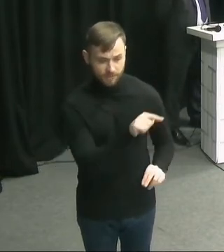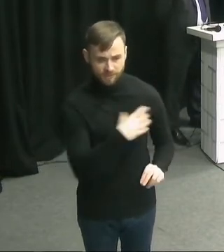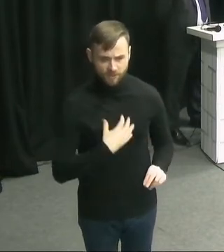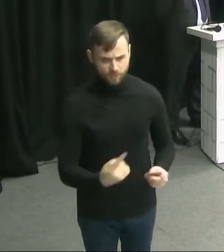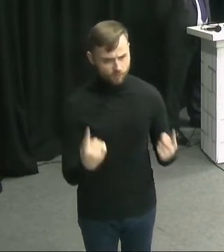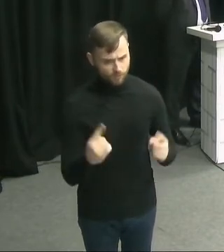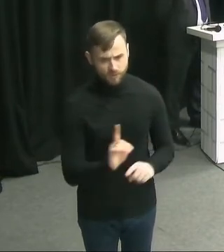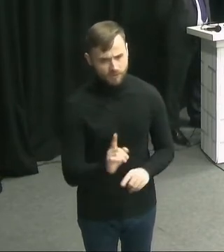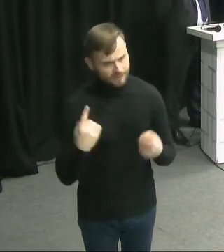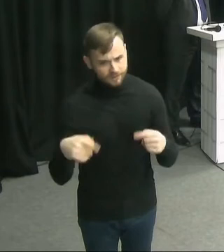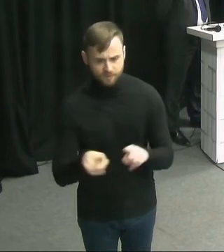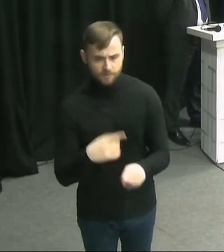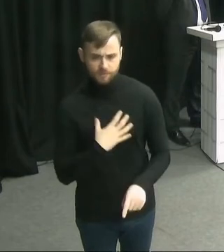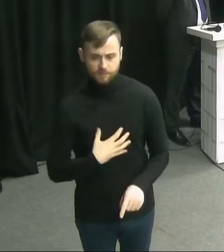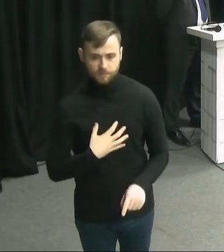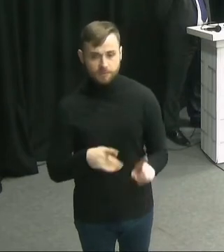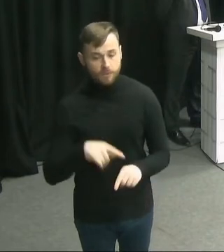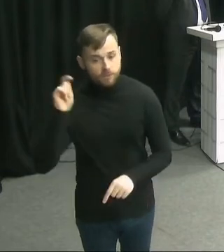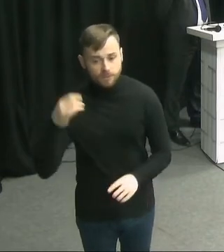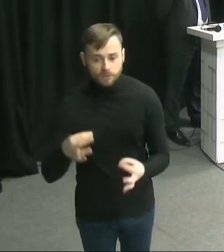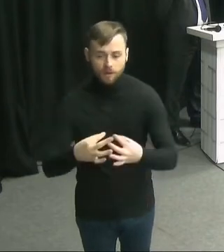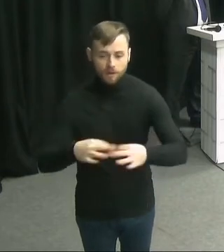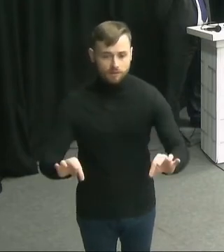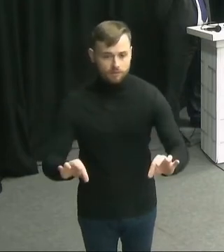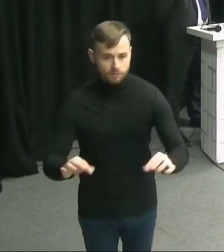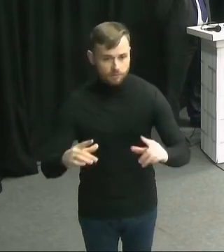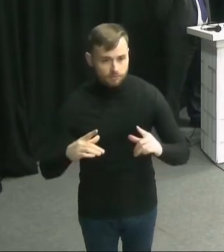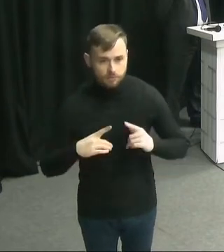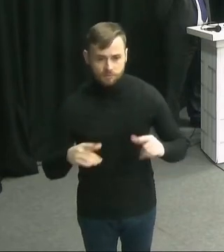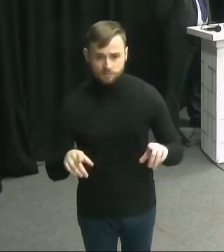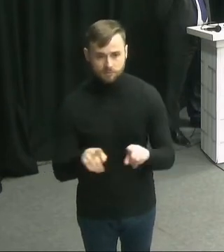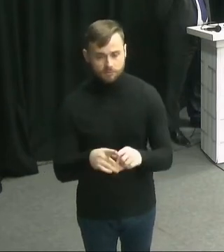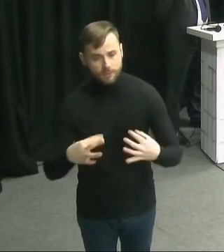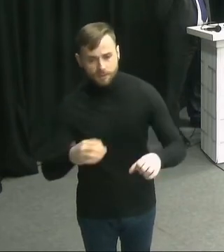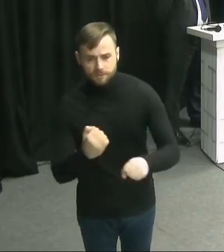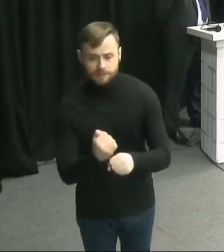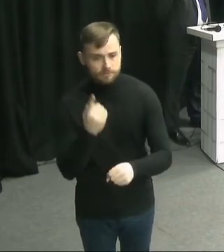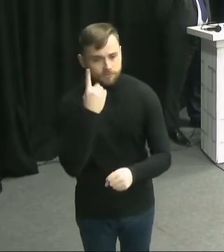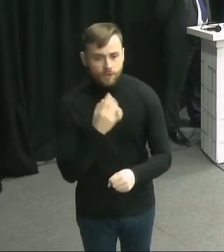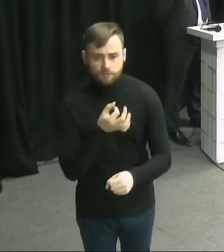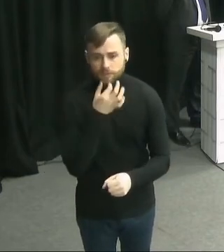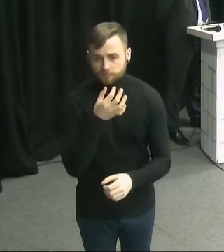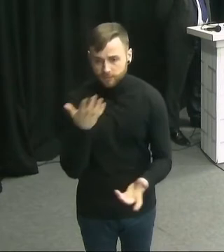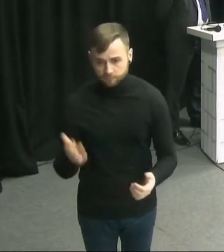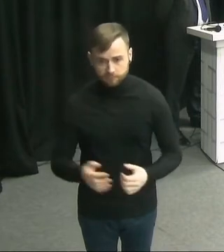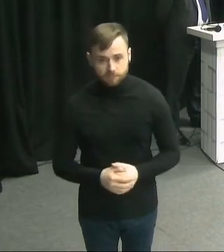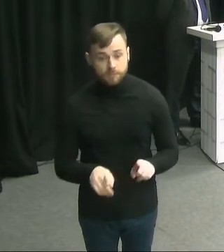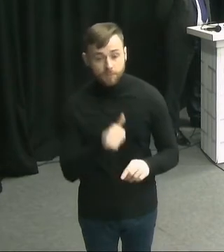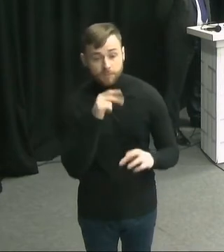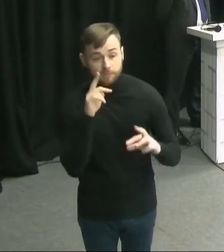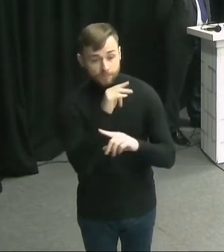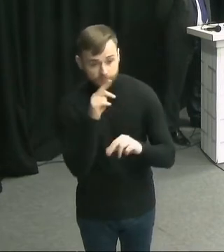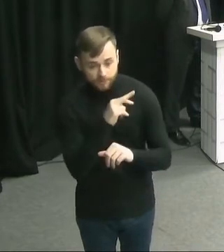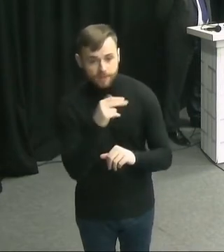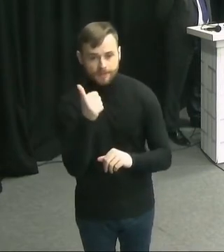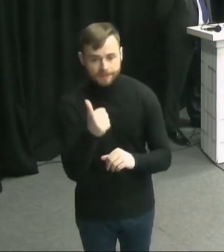given space and to learn from their mistakes. It's very important to give as much opportunities as possible to